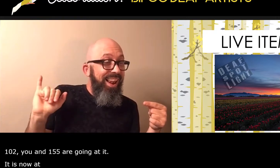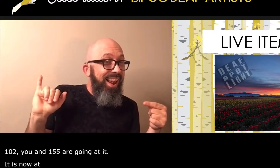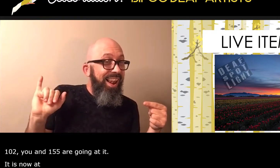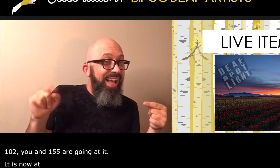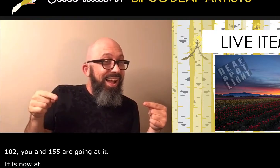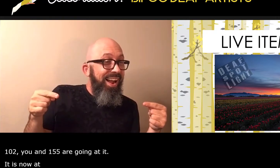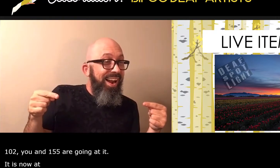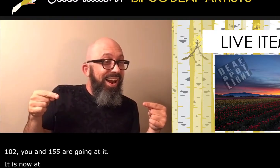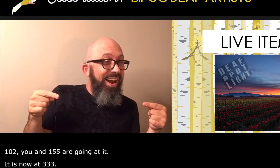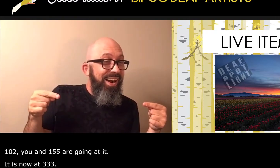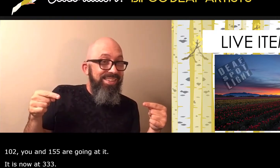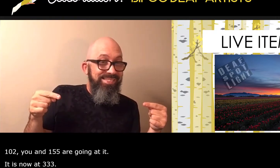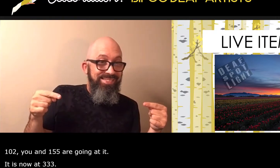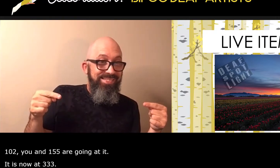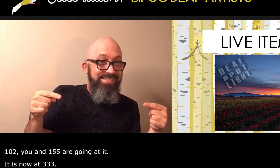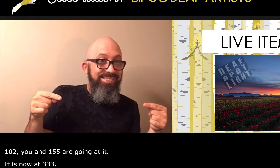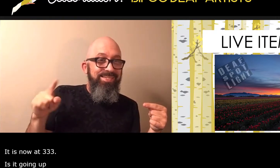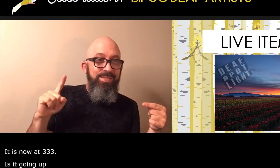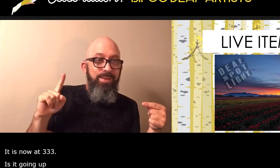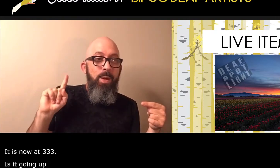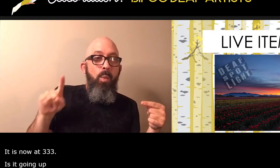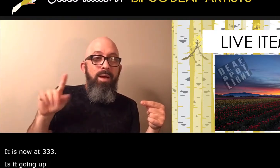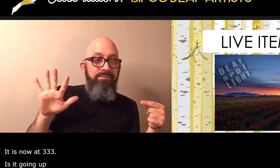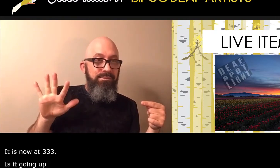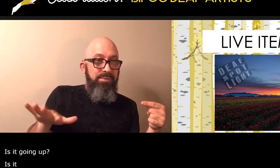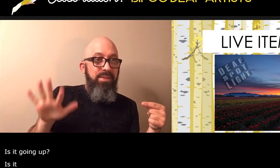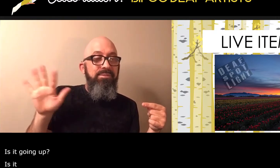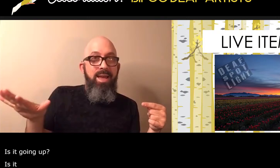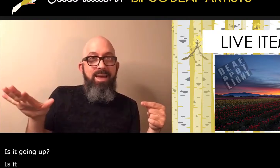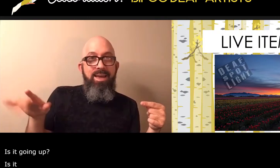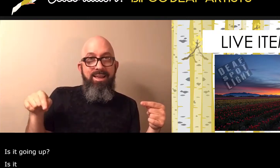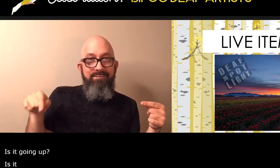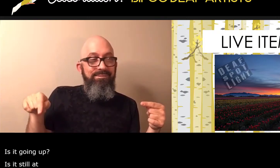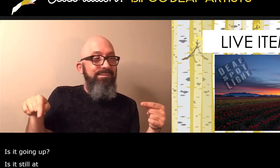Is it going up? Is it still at that same level?